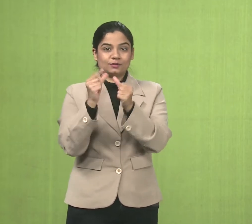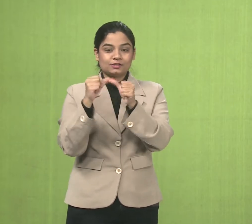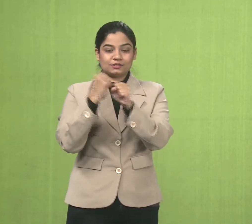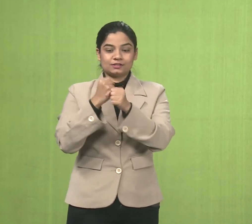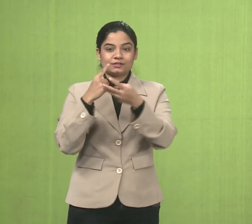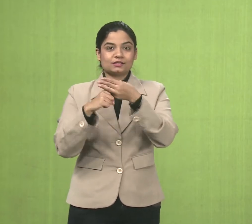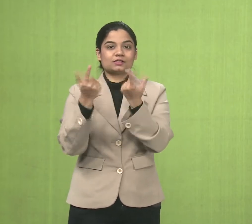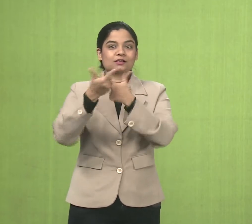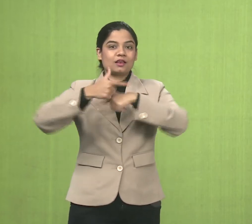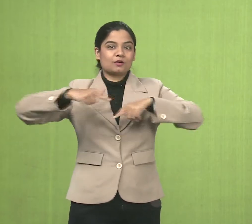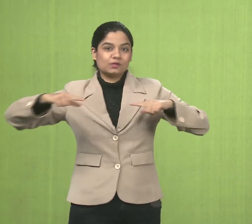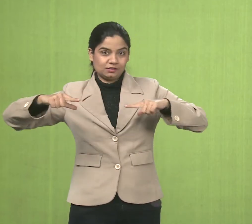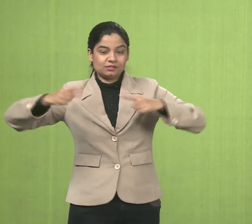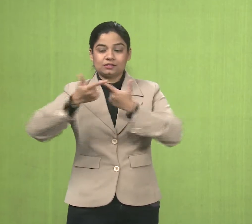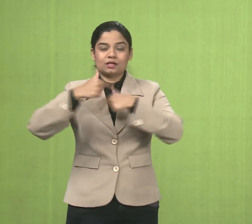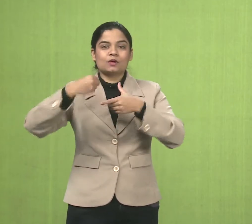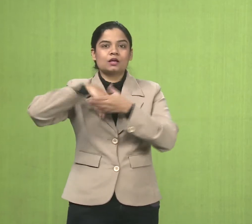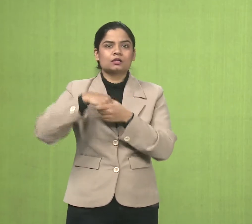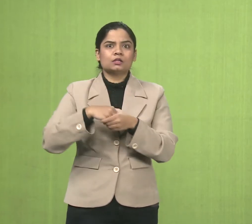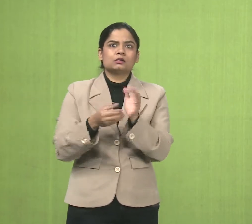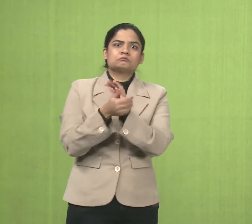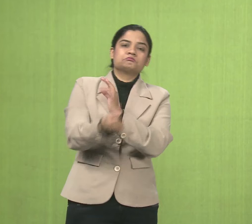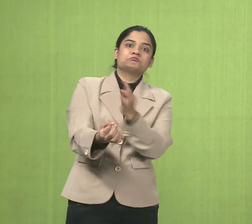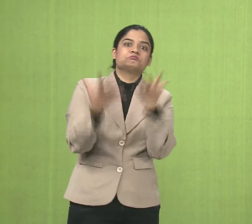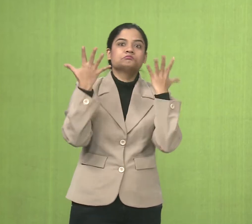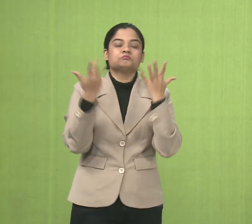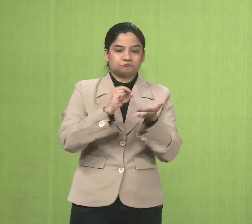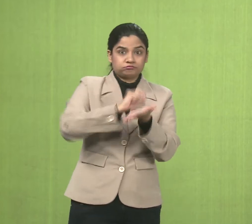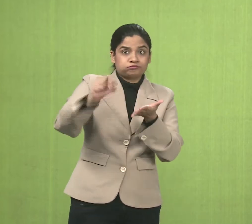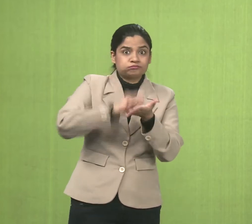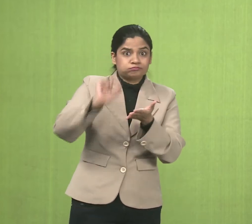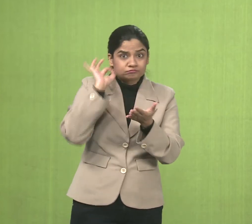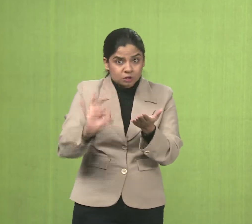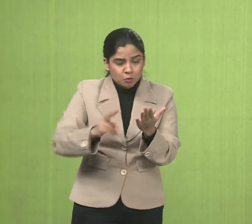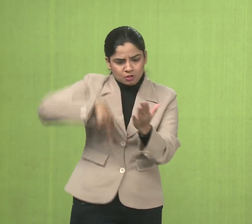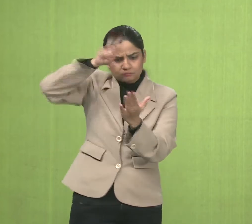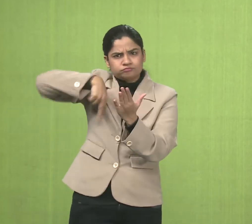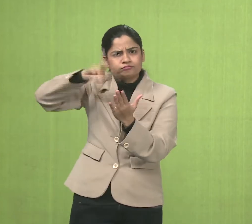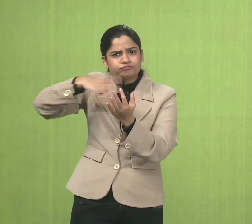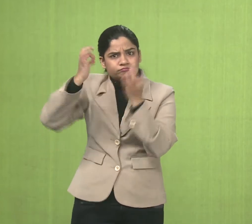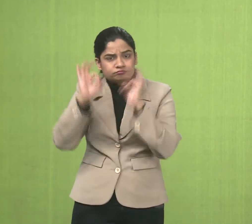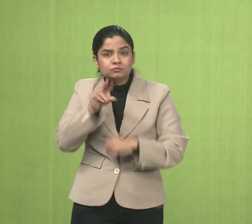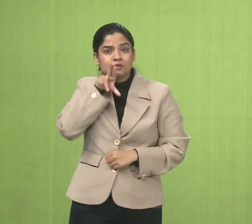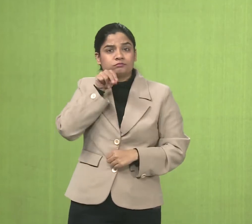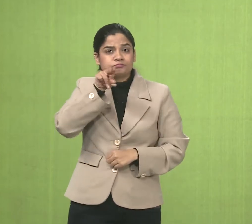language. Language, having excellency at a language, spoken, written,